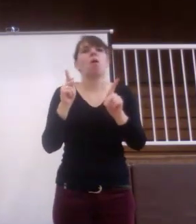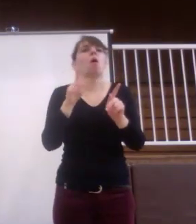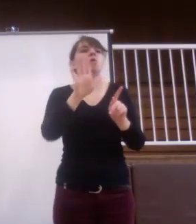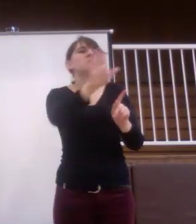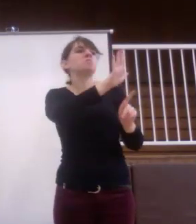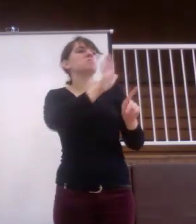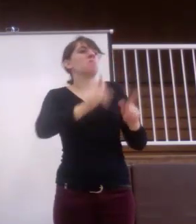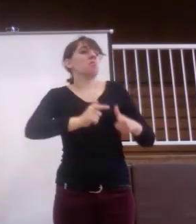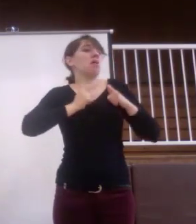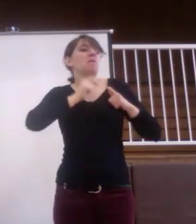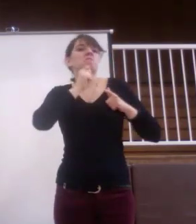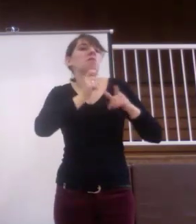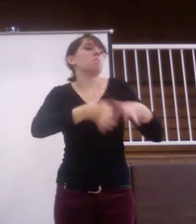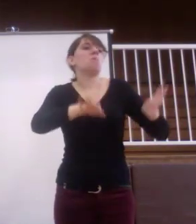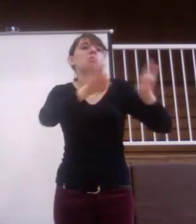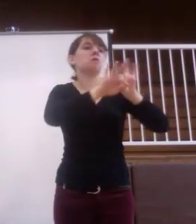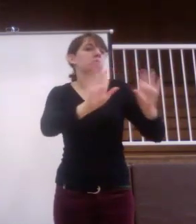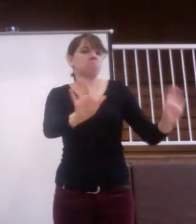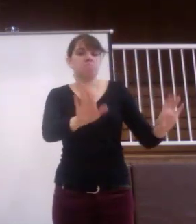not be worth living?